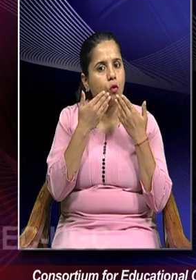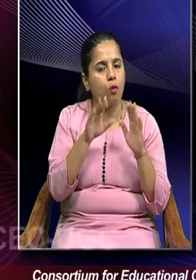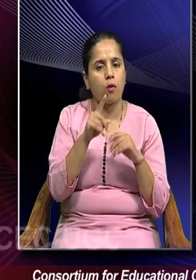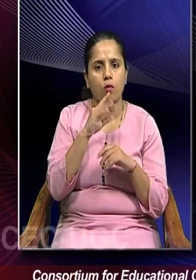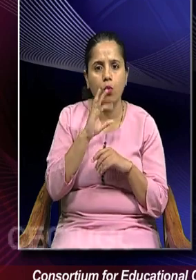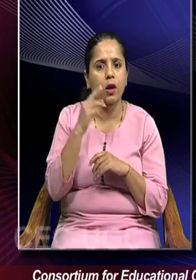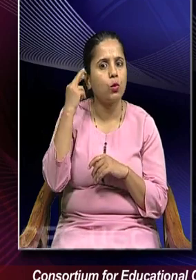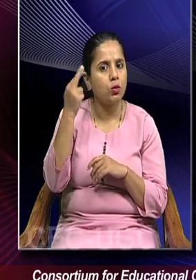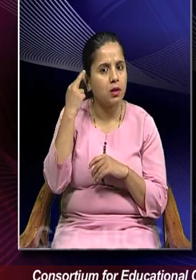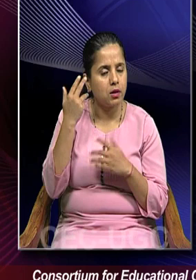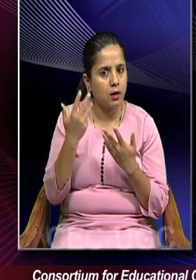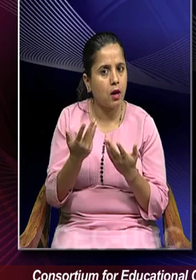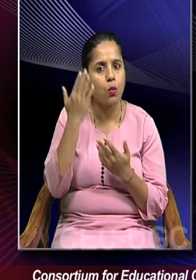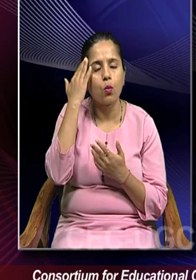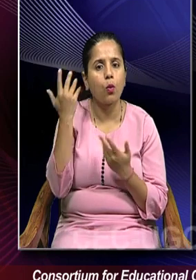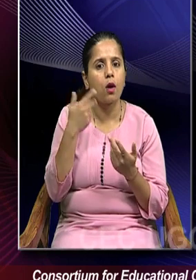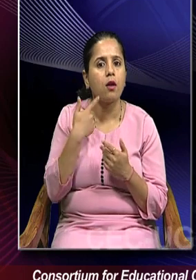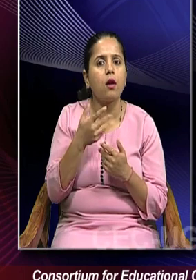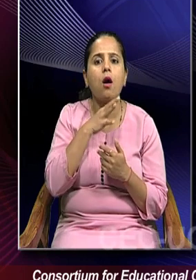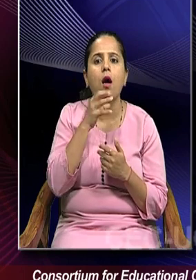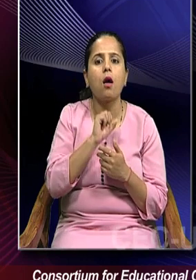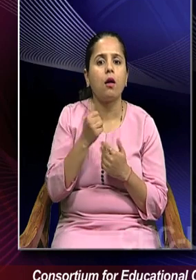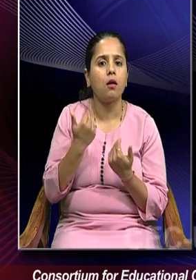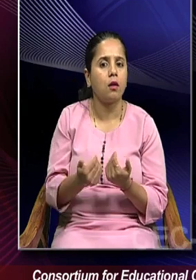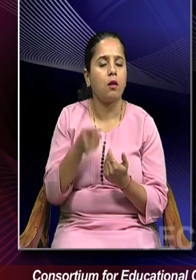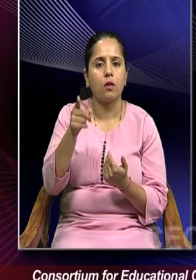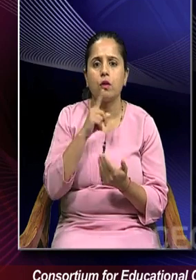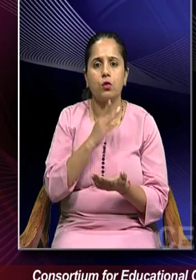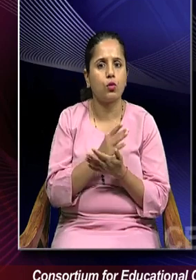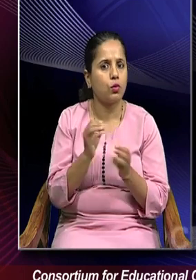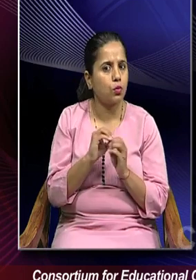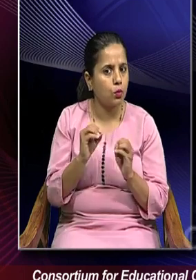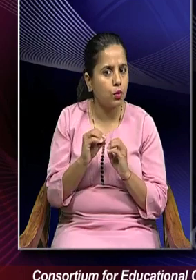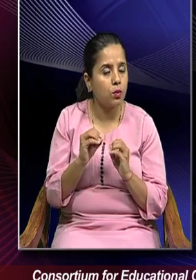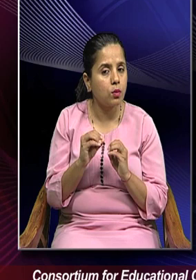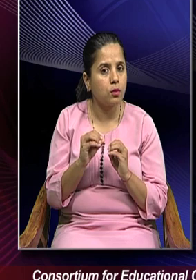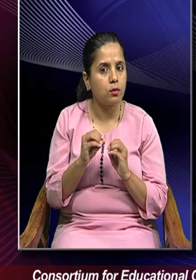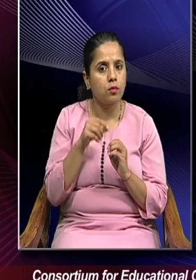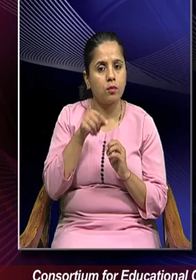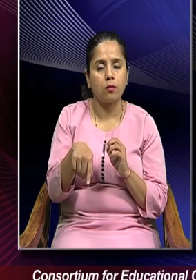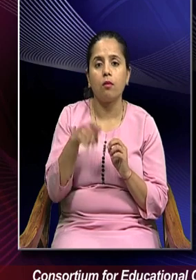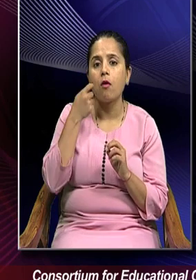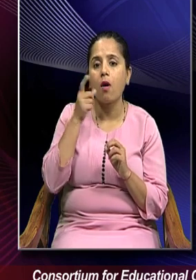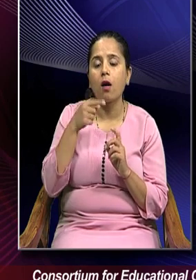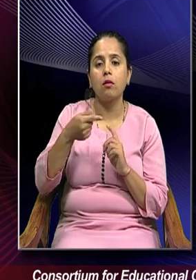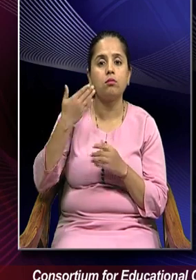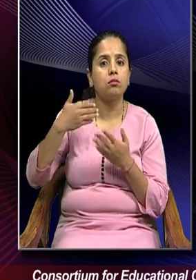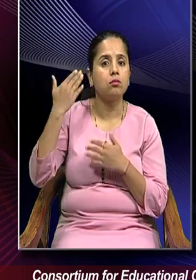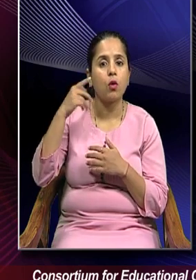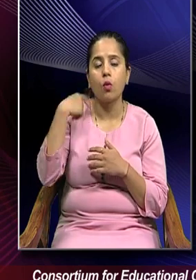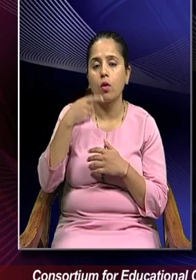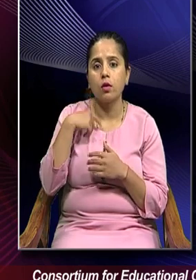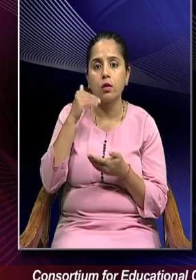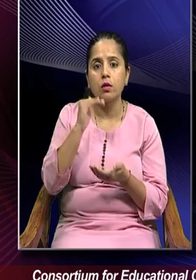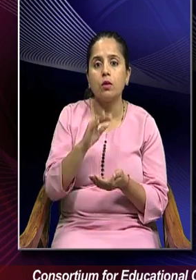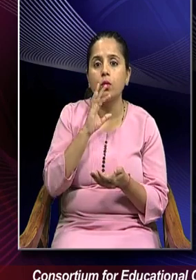real reason why grandfather is unsure of the paternity of the child, that whether the